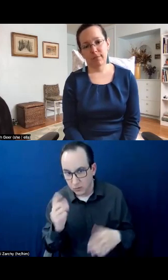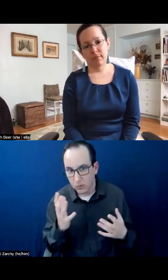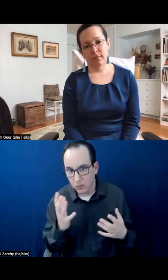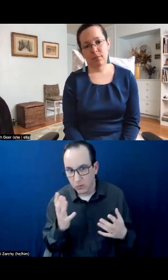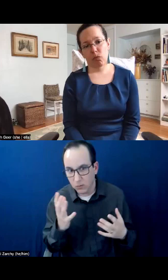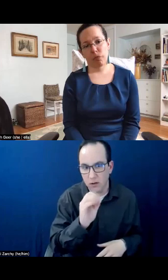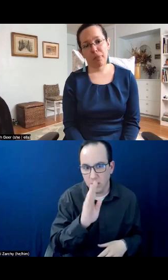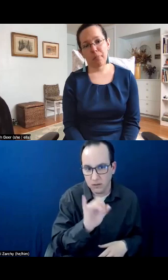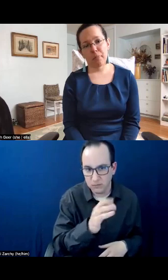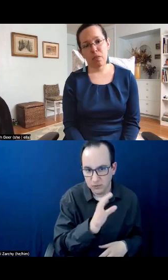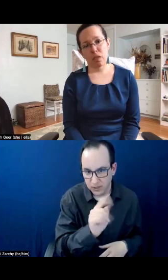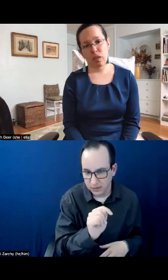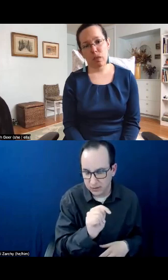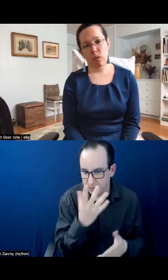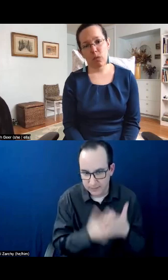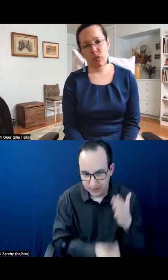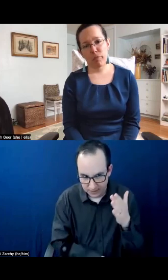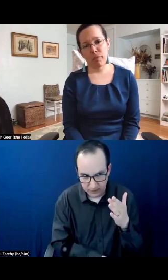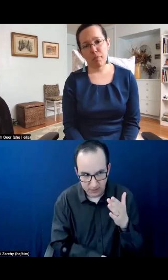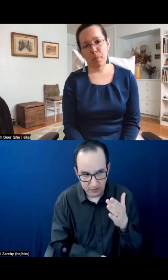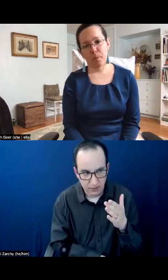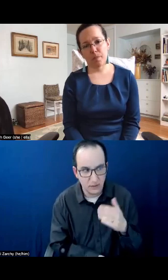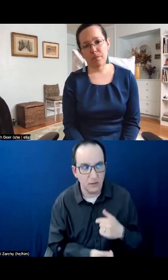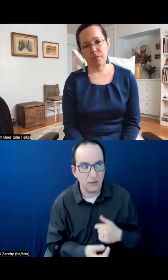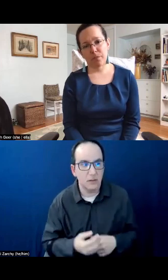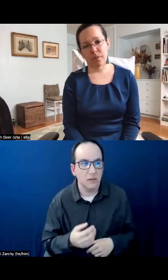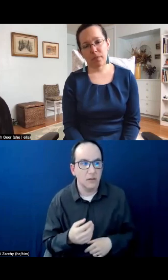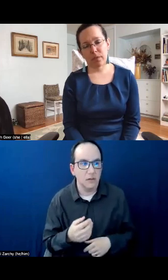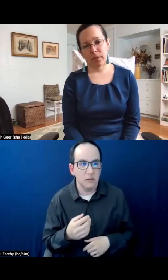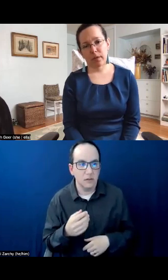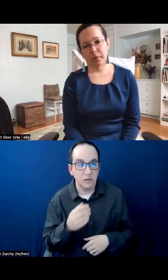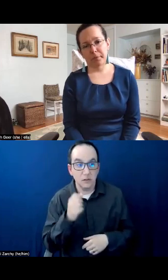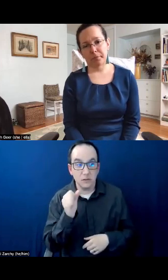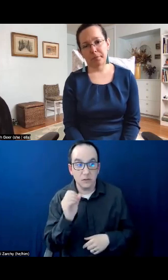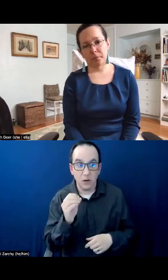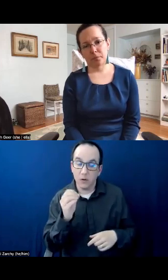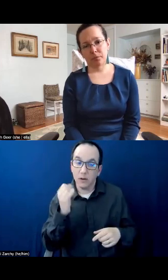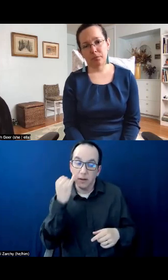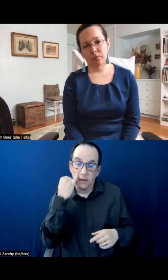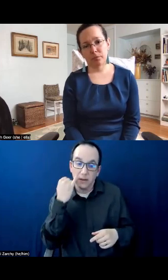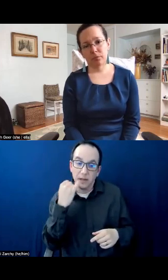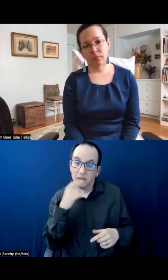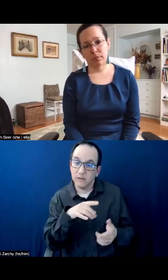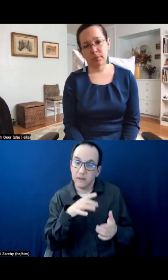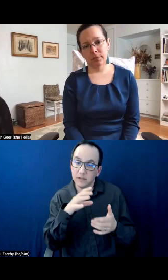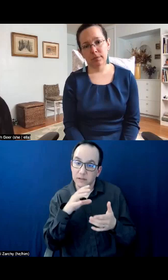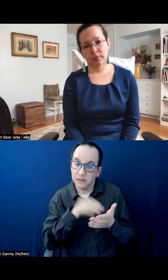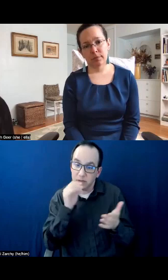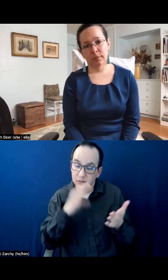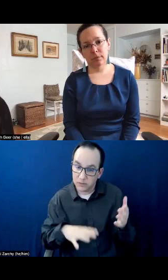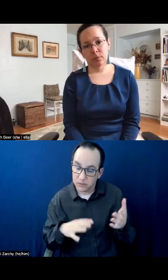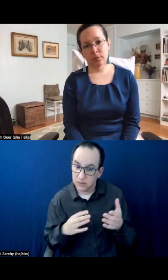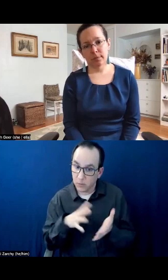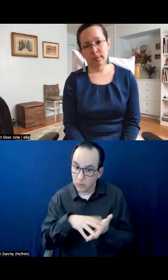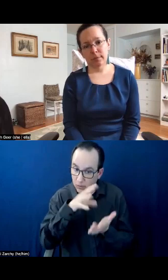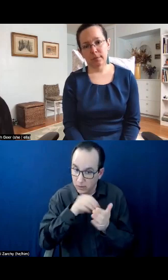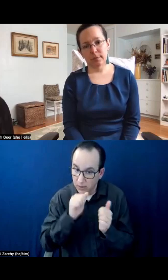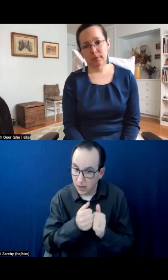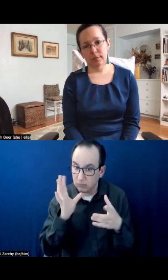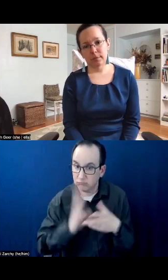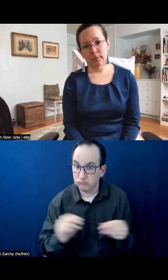Often the subject is there and the object is missing, or vice versa. So